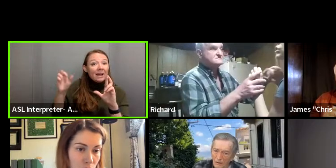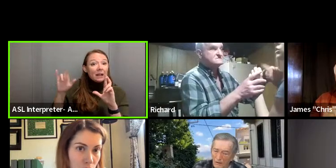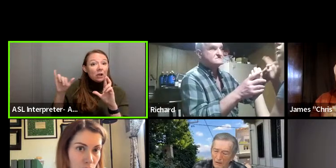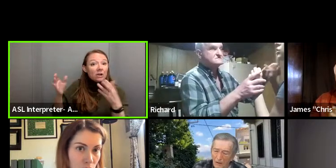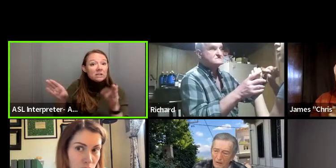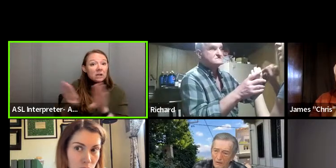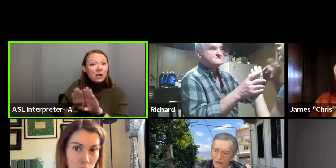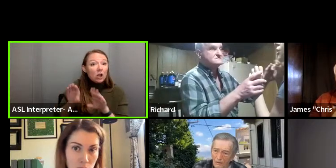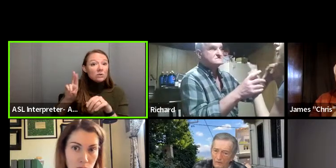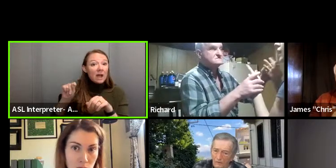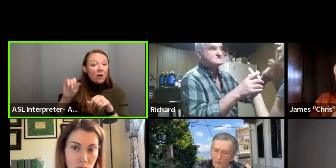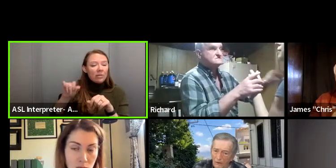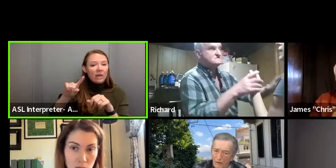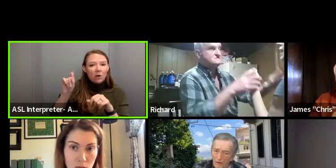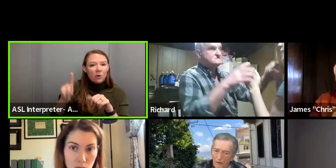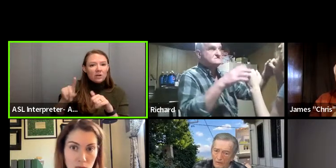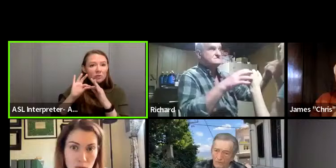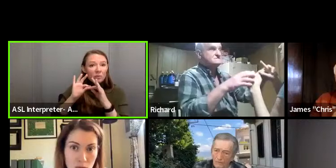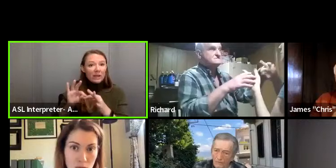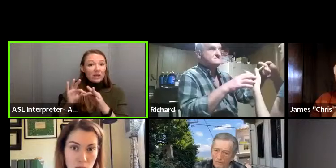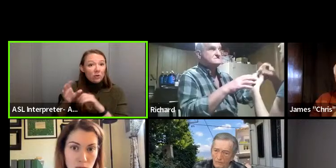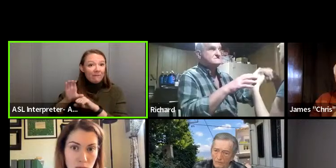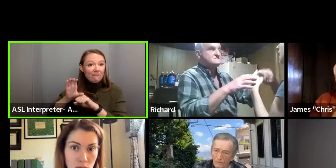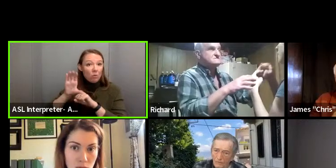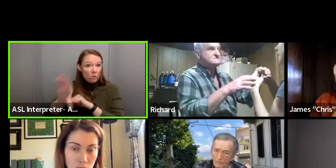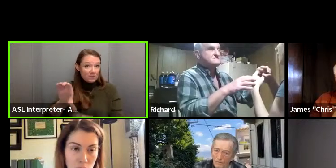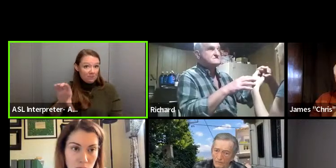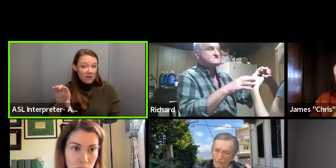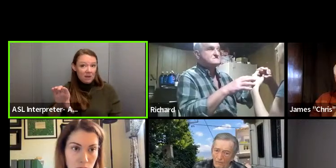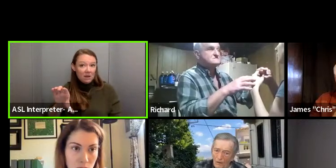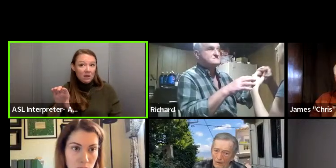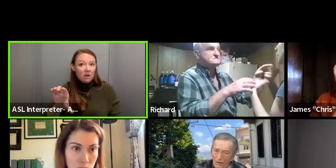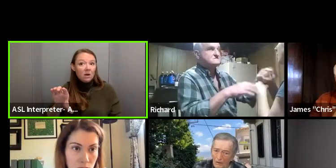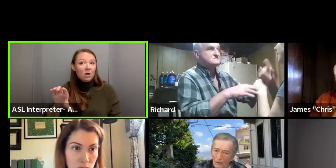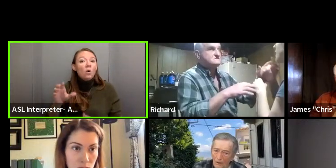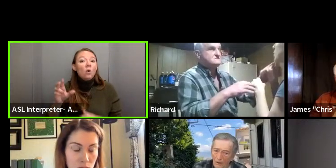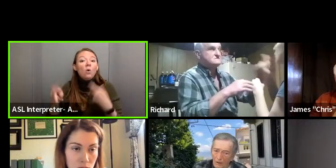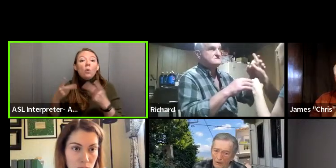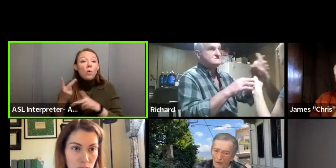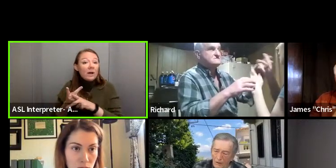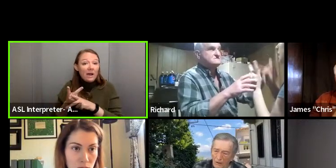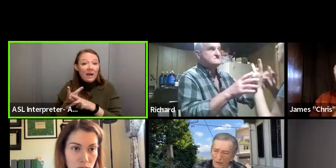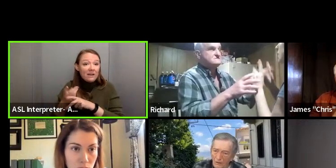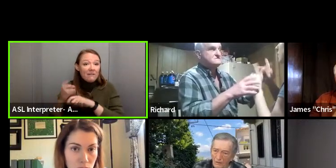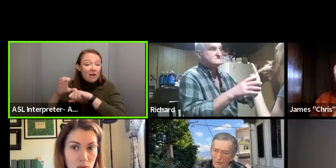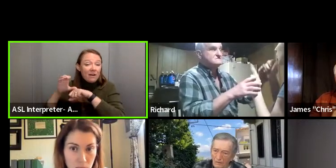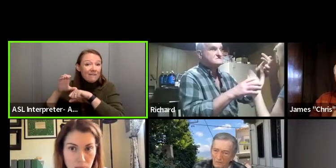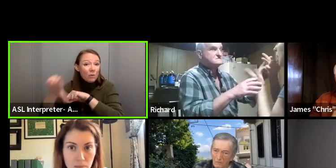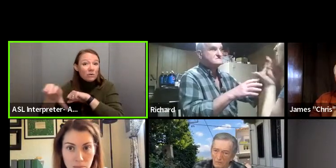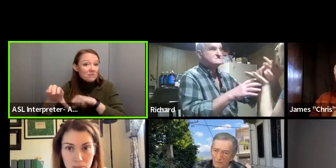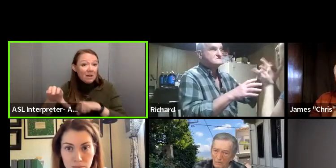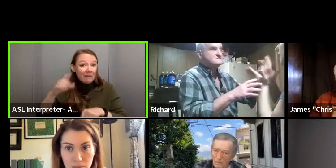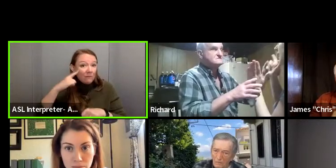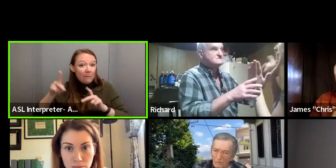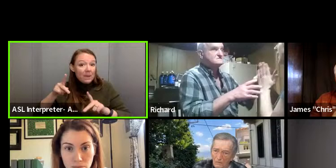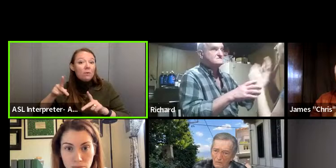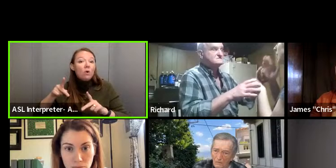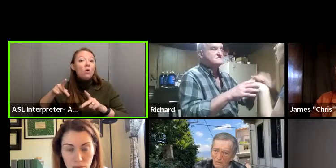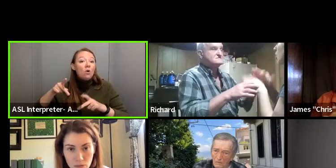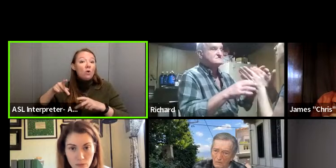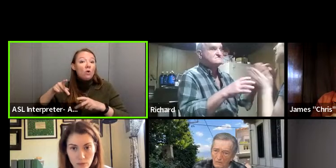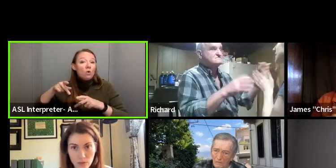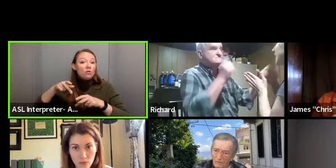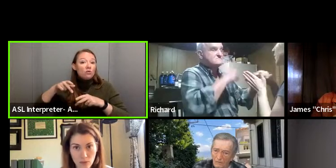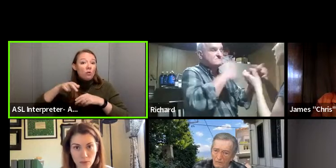about enforcement. What enforcement is going to be done about people illegally on sidewalks?